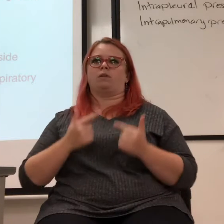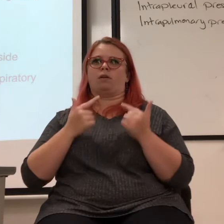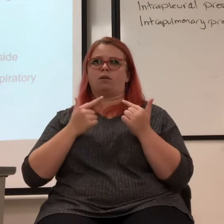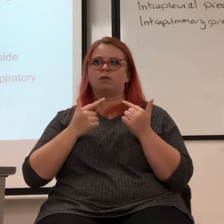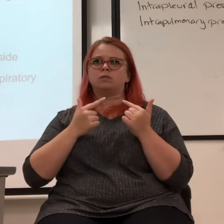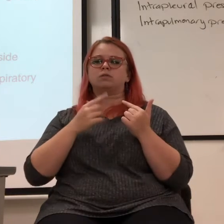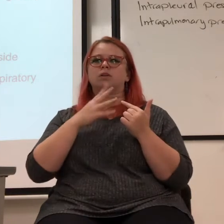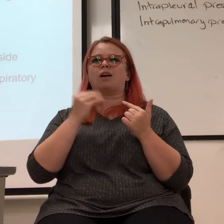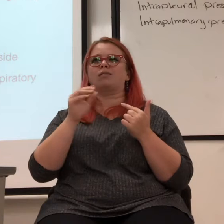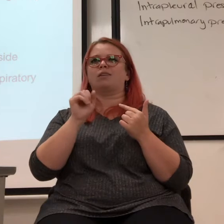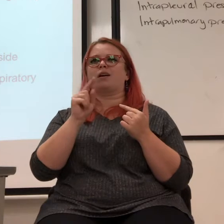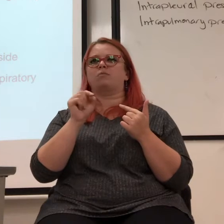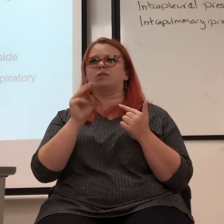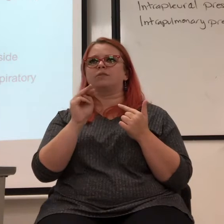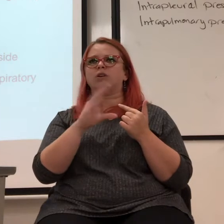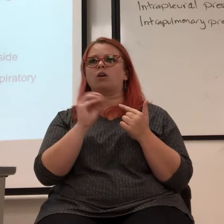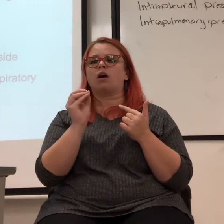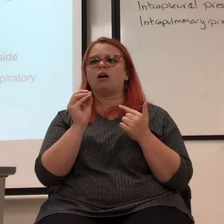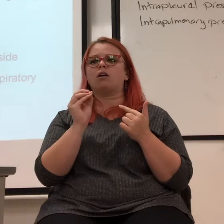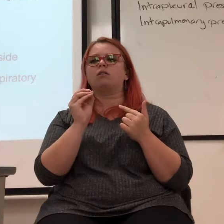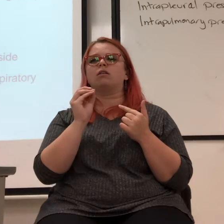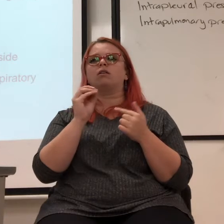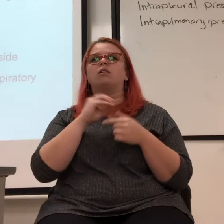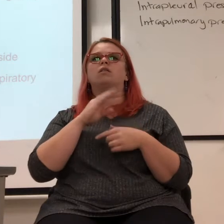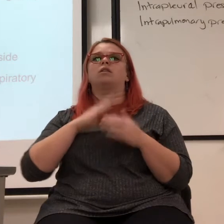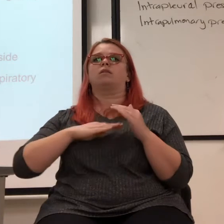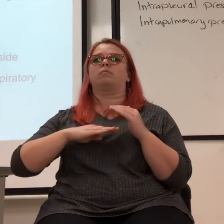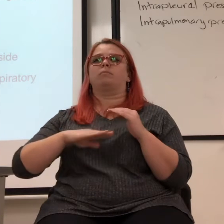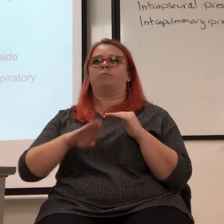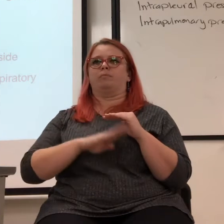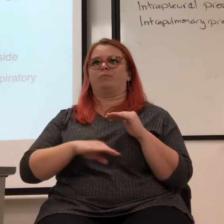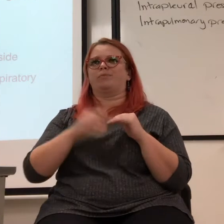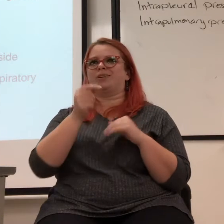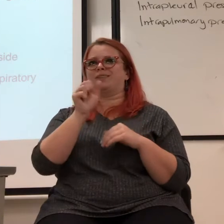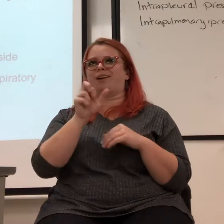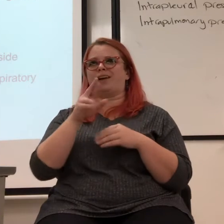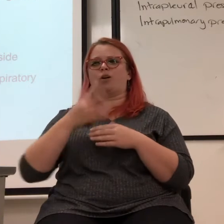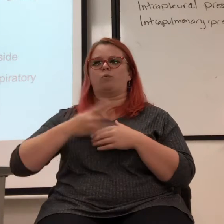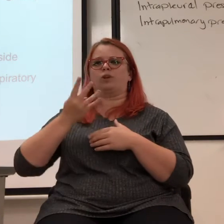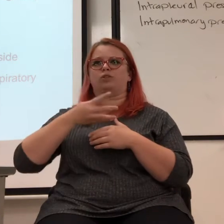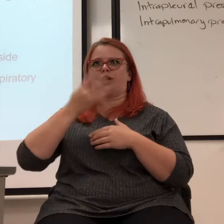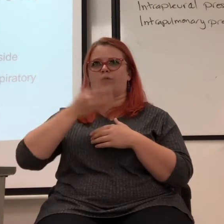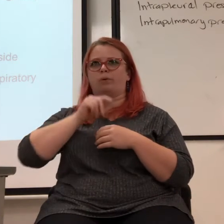respect to the atmosphere, and basically then air rushes out.